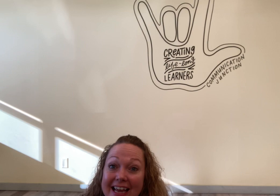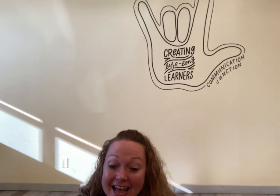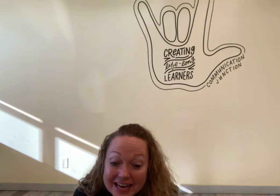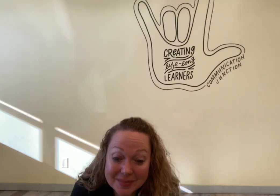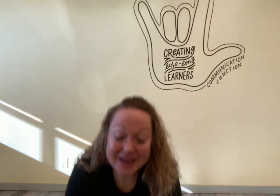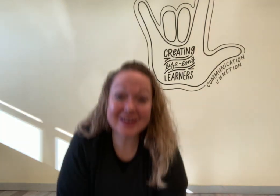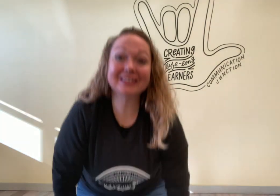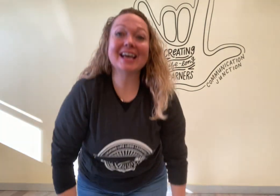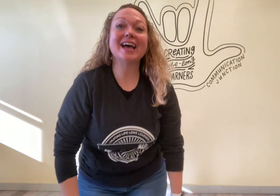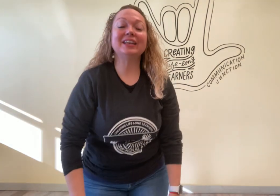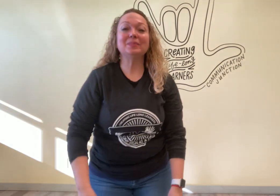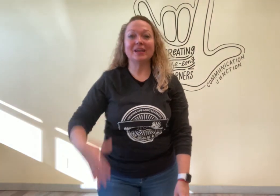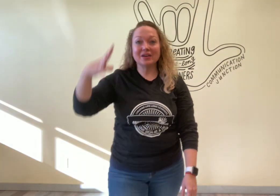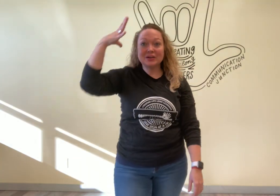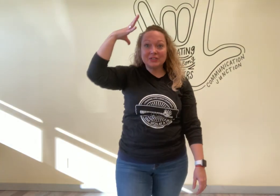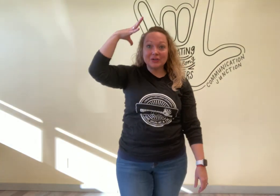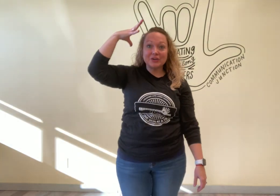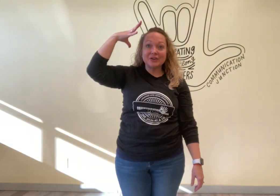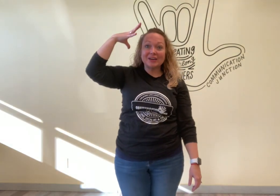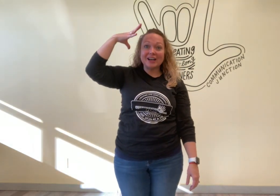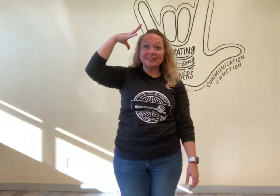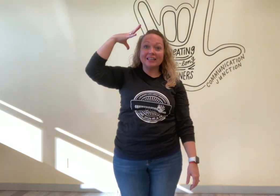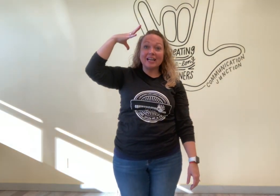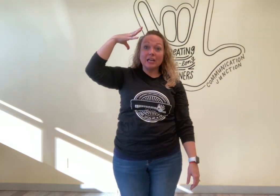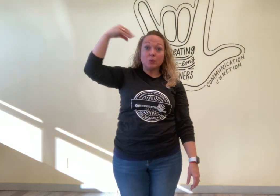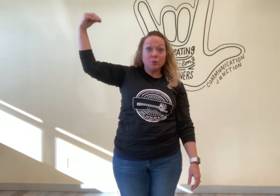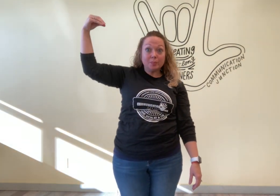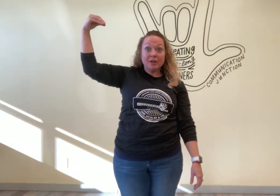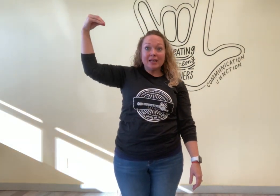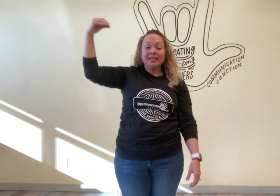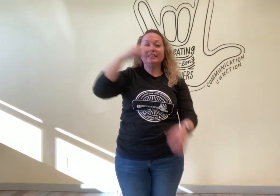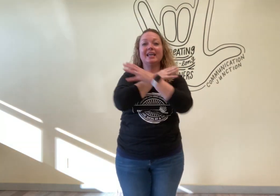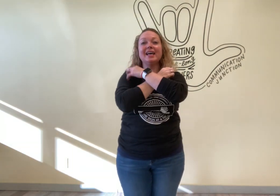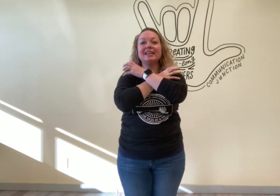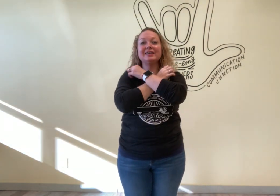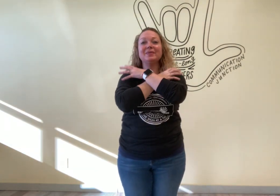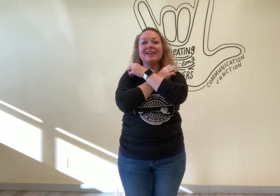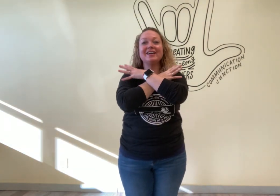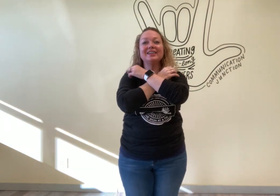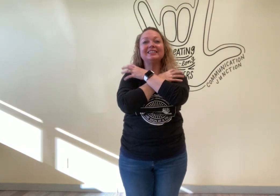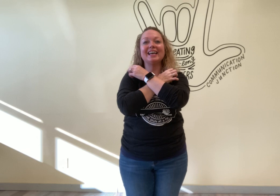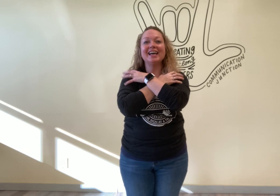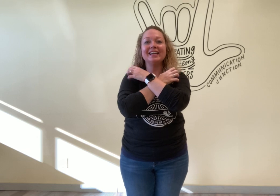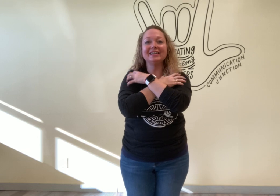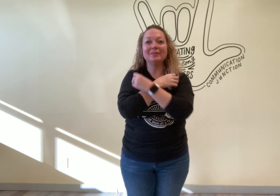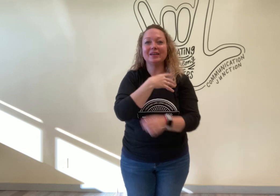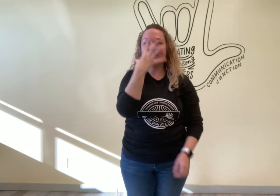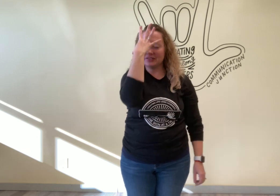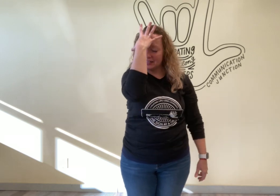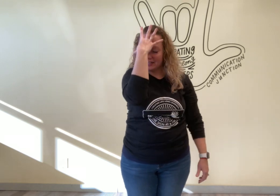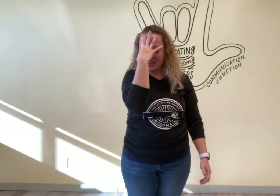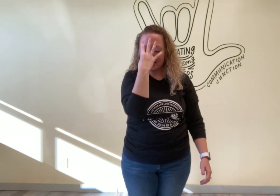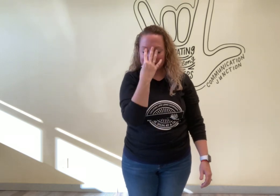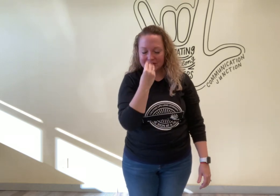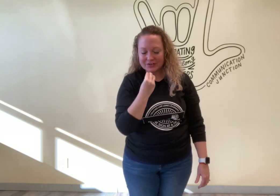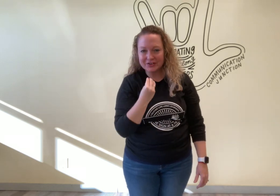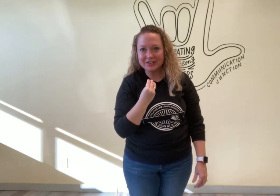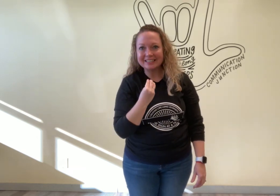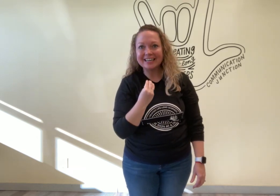Teddy bear, turn out the light. Whoop. Teddy bear, say good